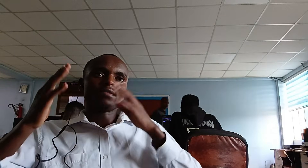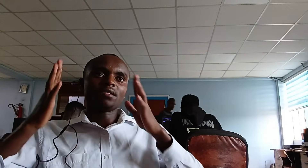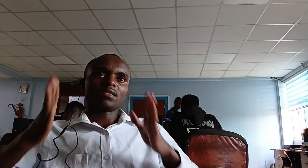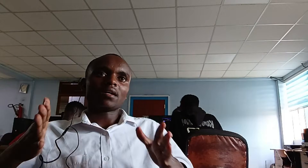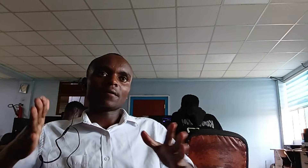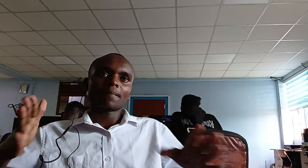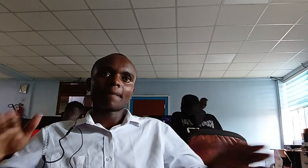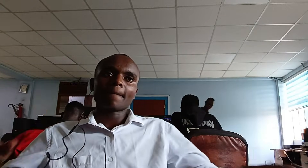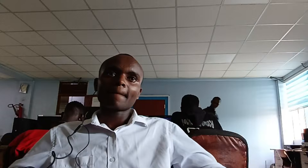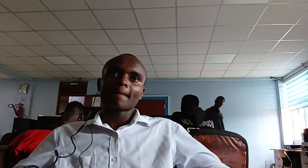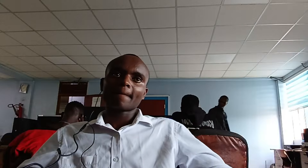visitor.